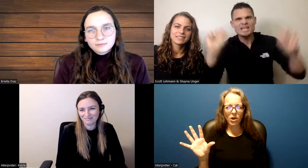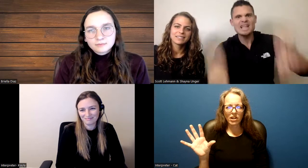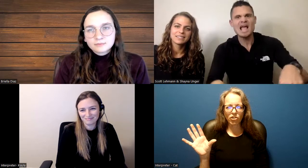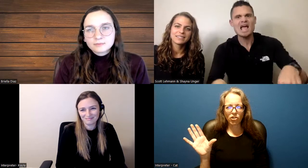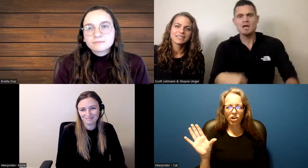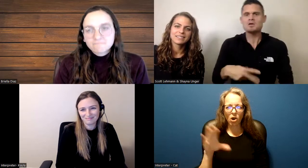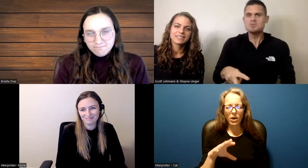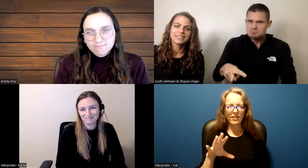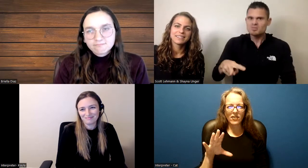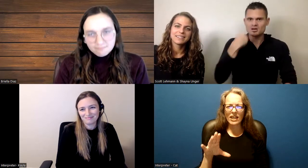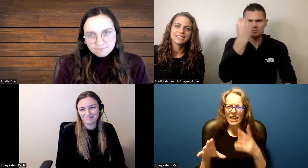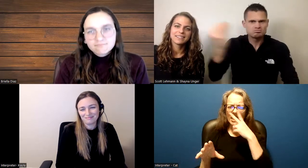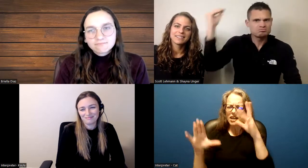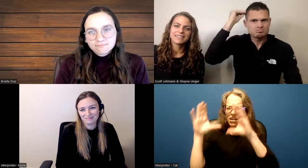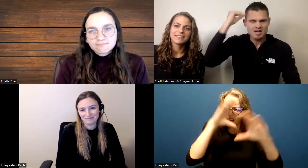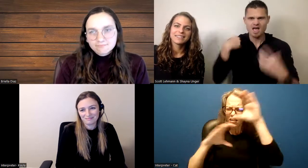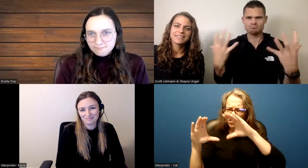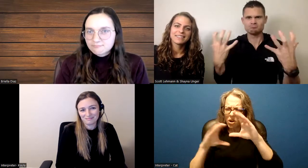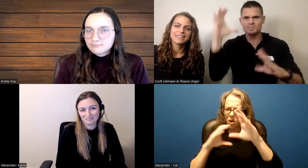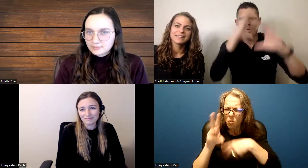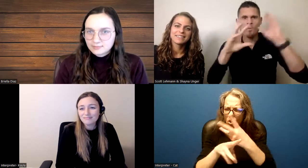I wanted to go and see.